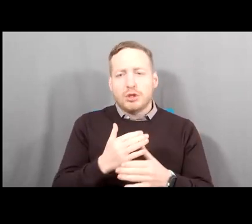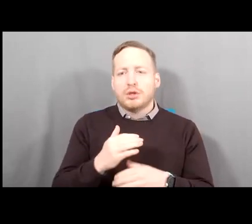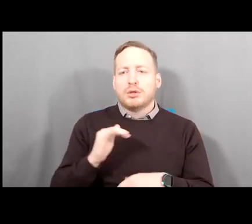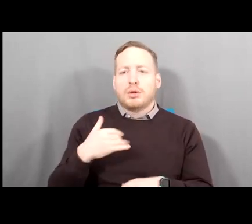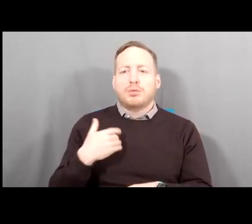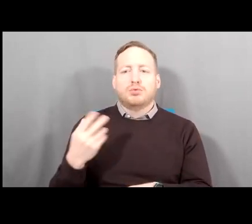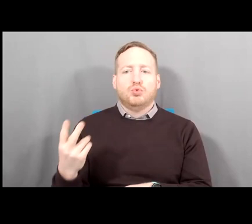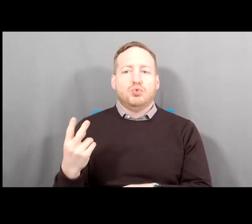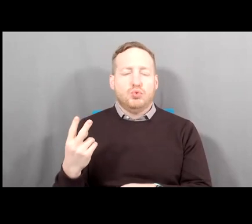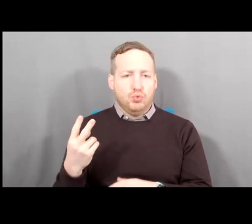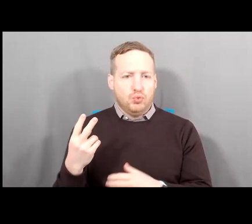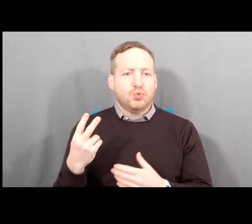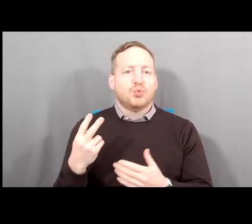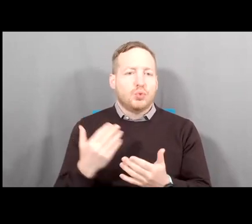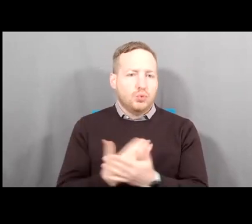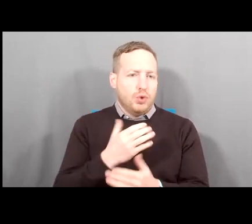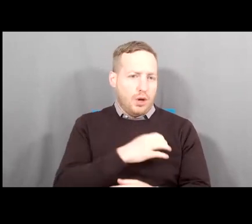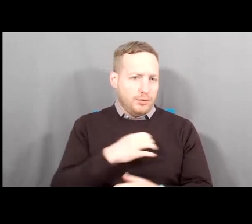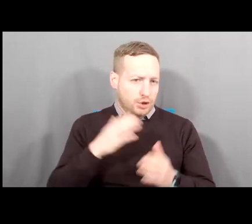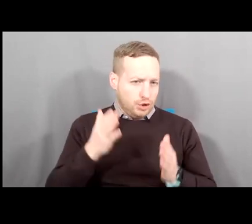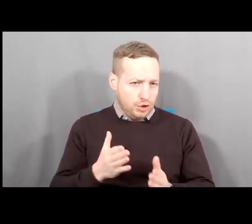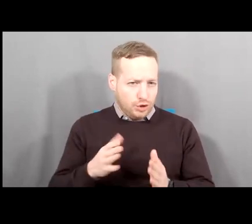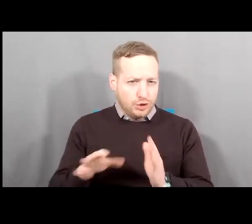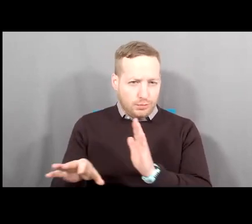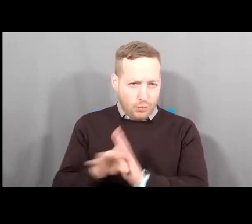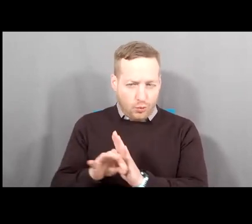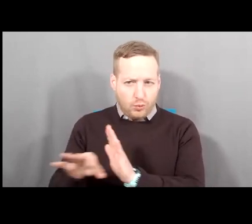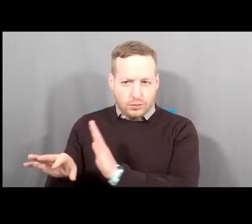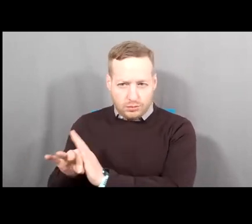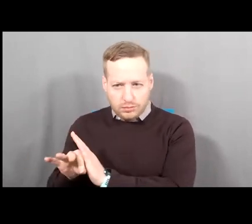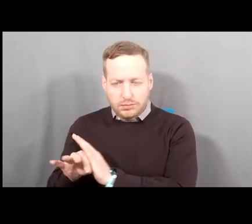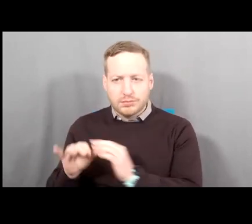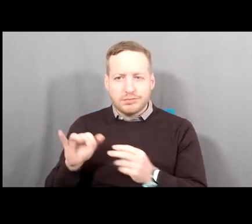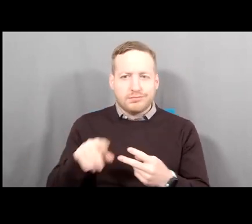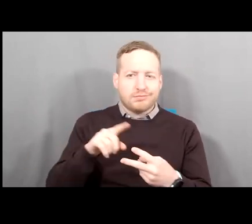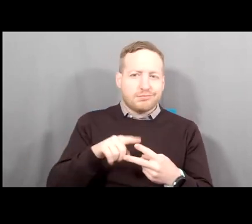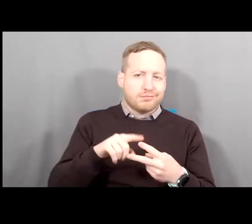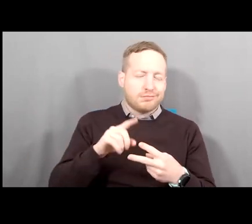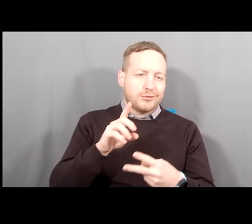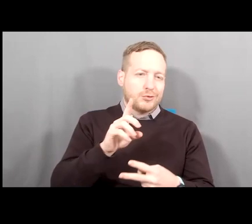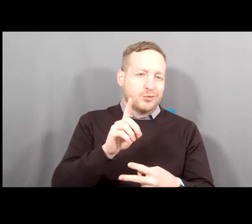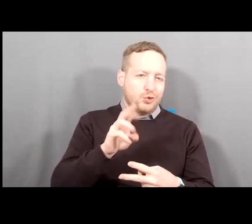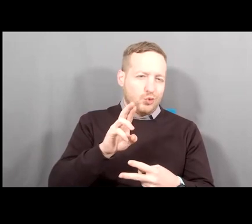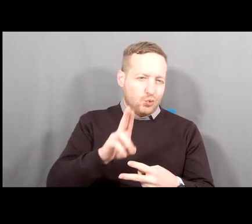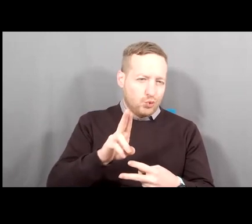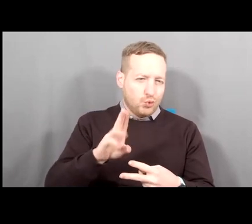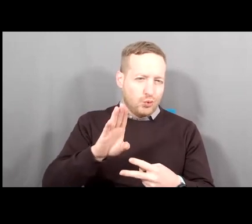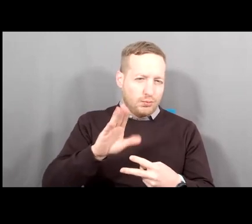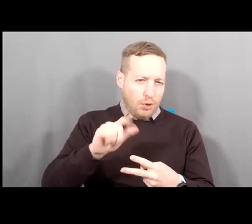So I'm excited to share with you that we have 2 new commissioners that have been appointed.